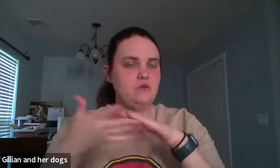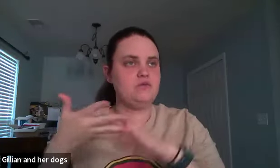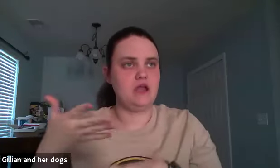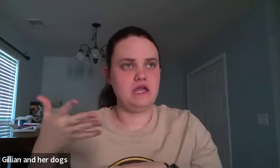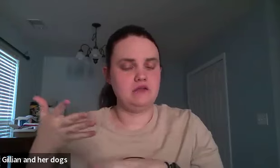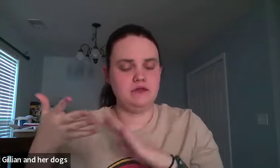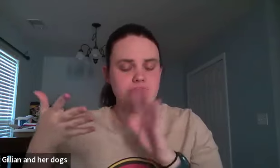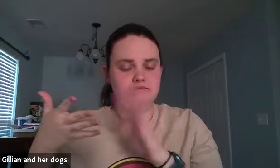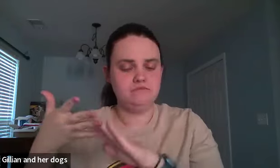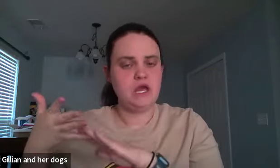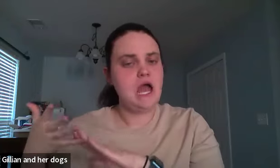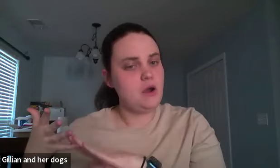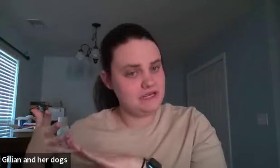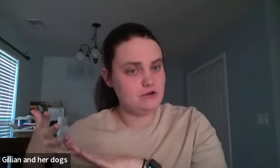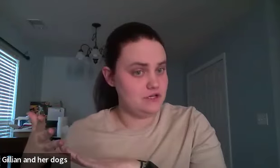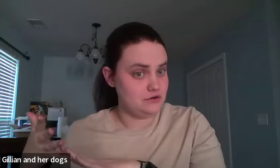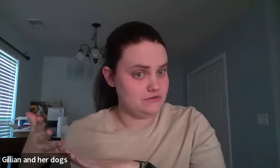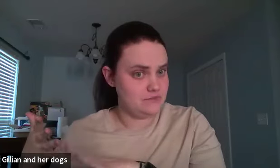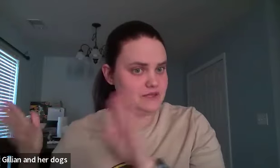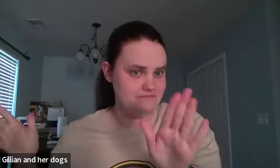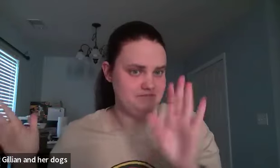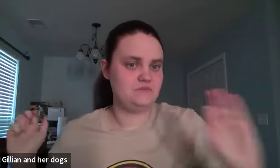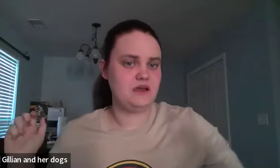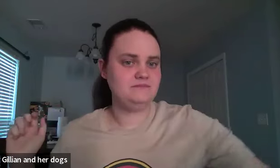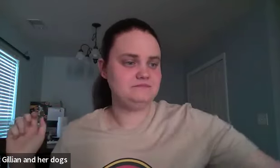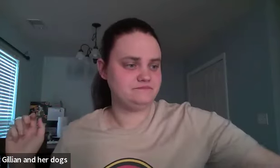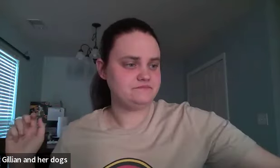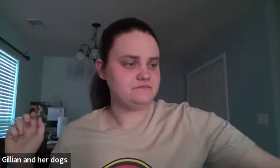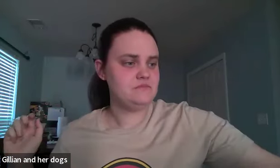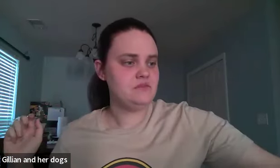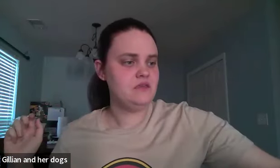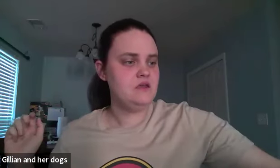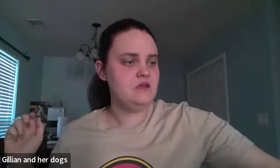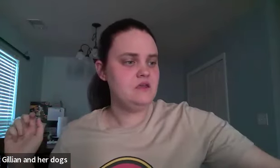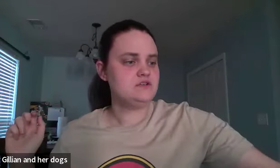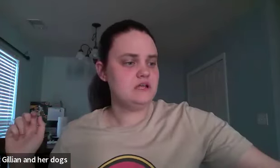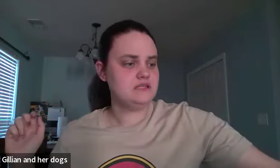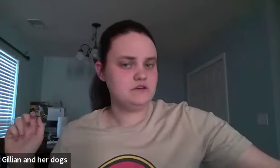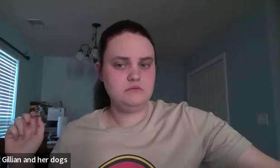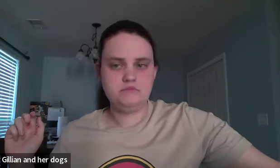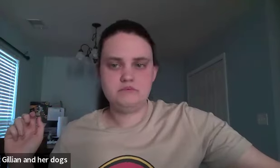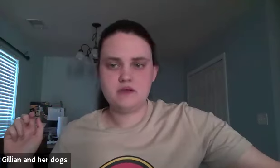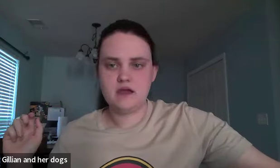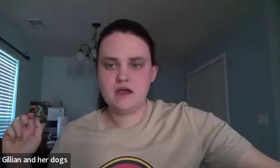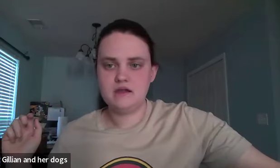like like how many are in your family. Okay. So let's go